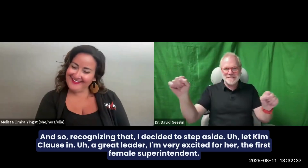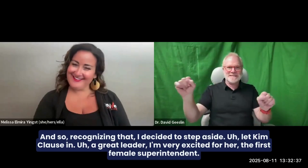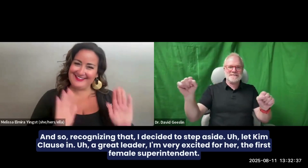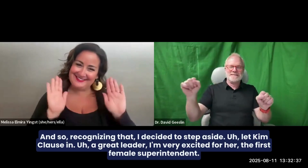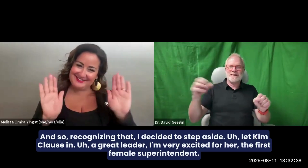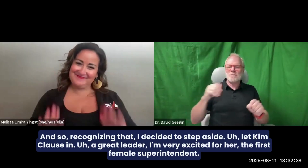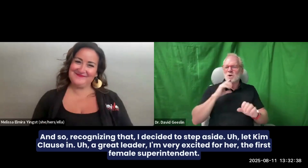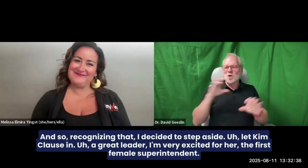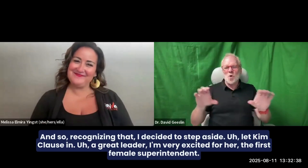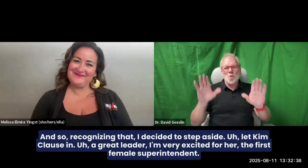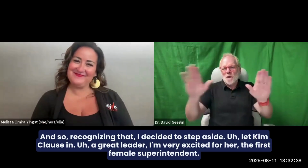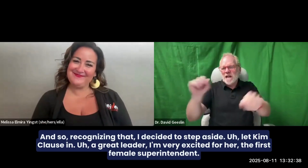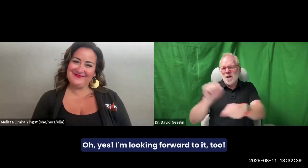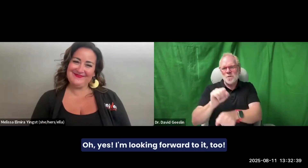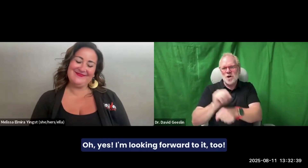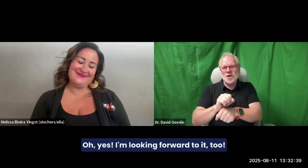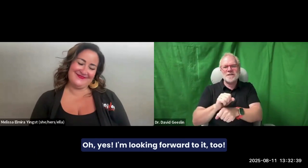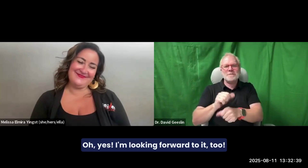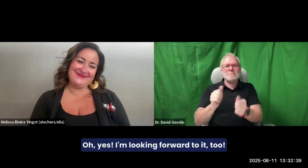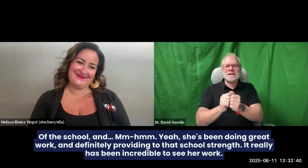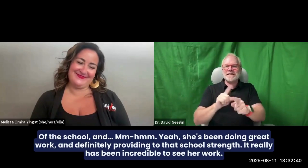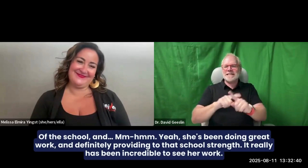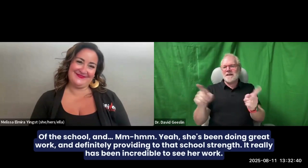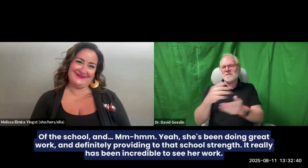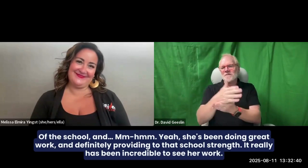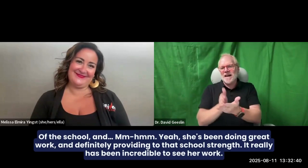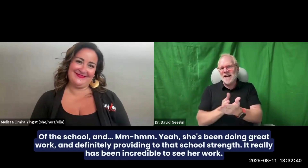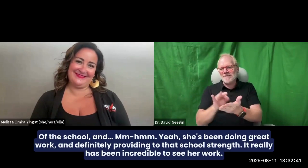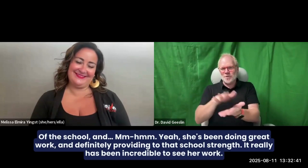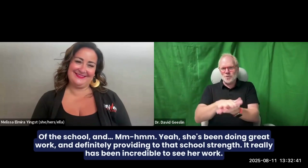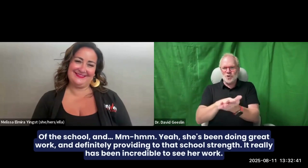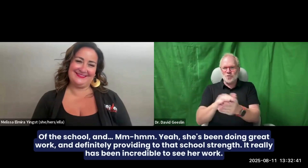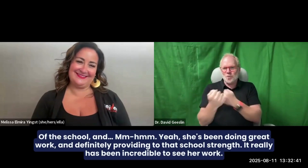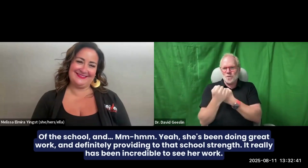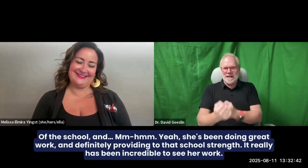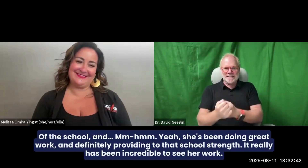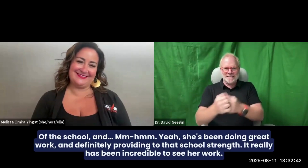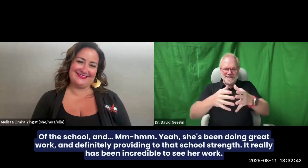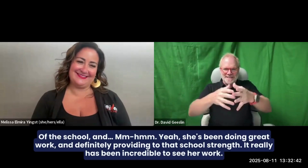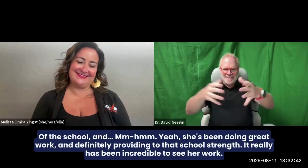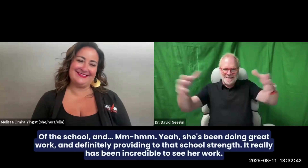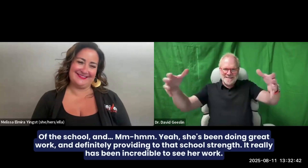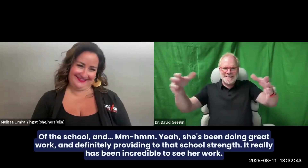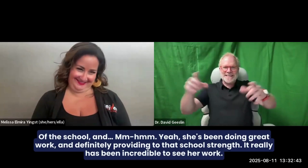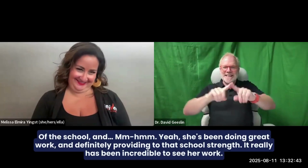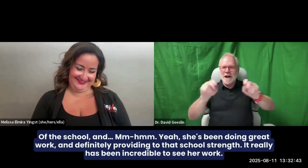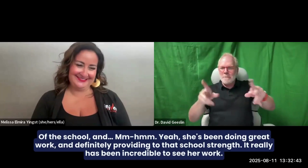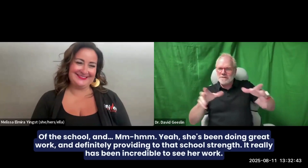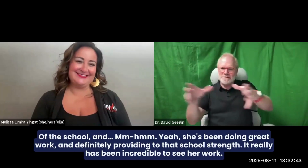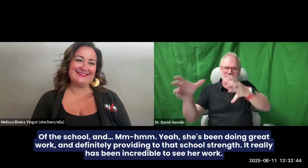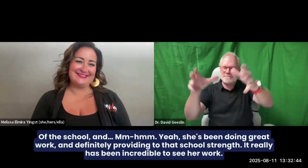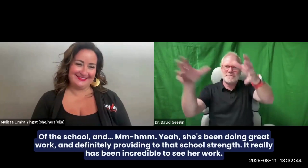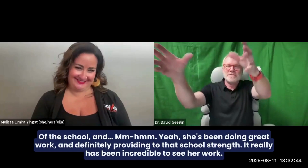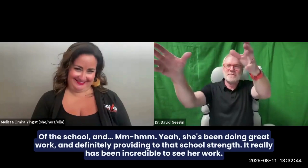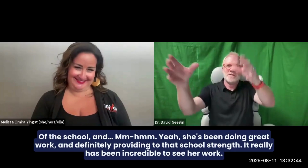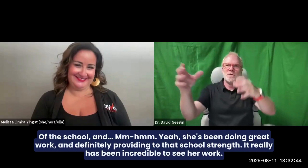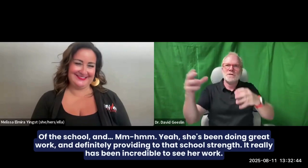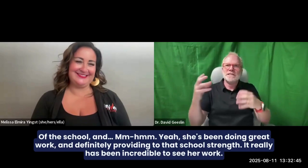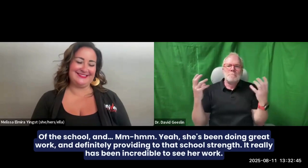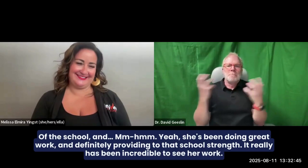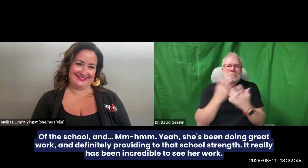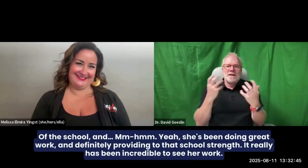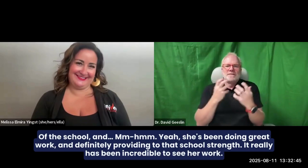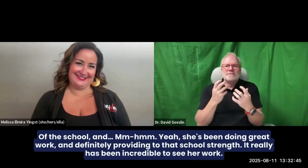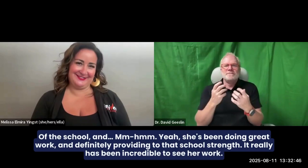first female superintendent of the Oh, yes. school. And I'm looking forward to it too. yeah, she's been doing great work and